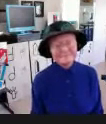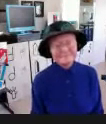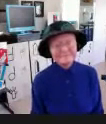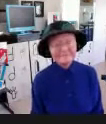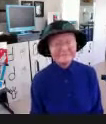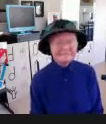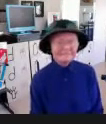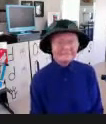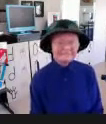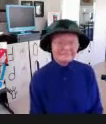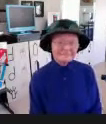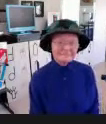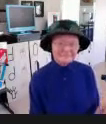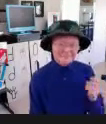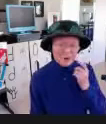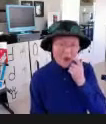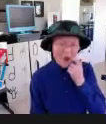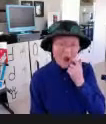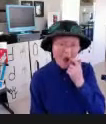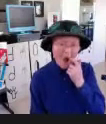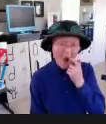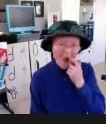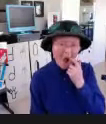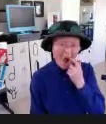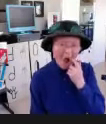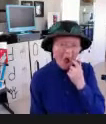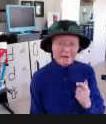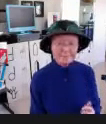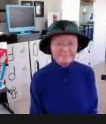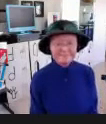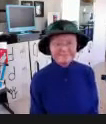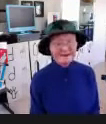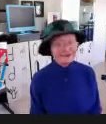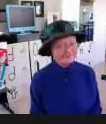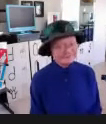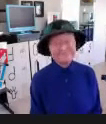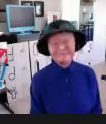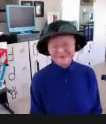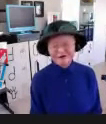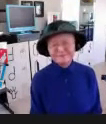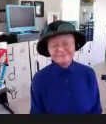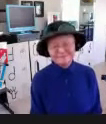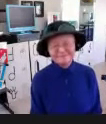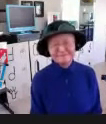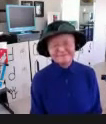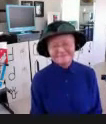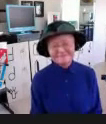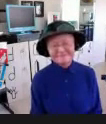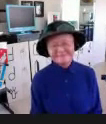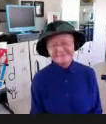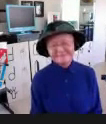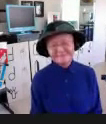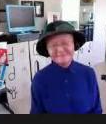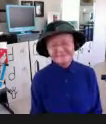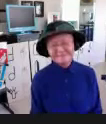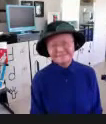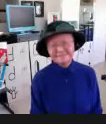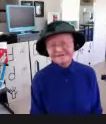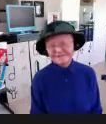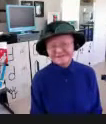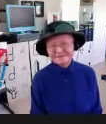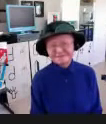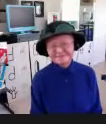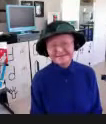spread. This is the Kurdish signer. Again, not following that pattern, but